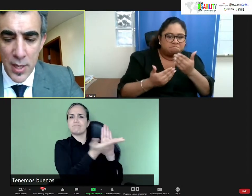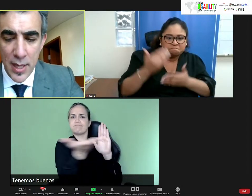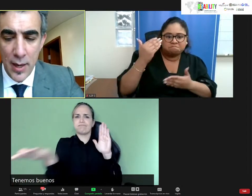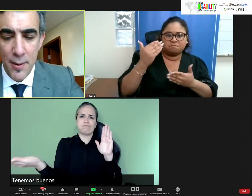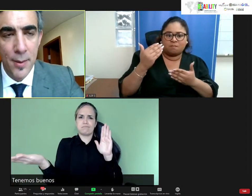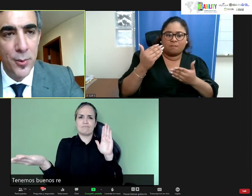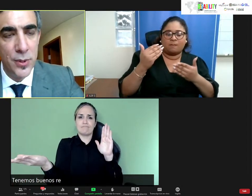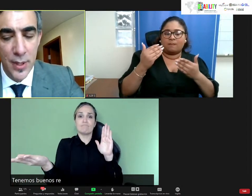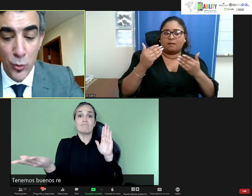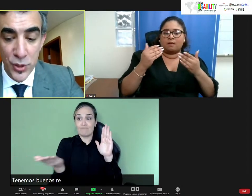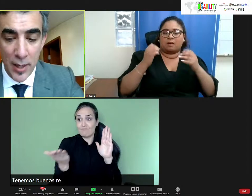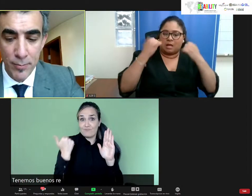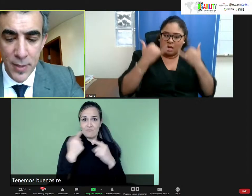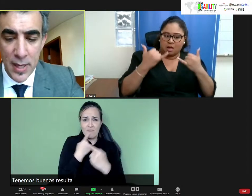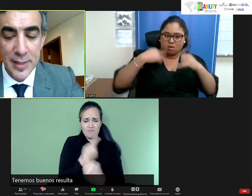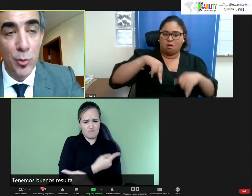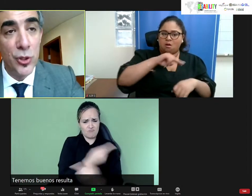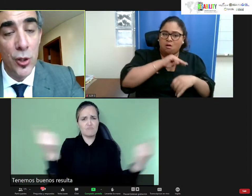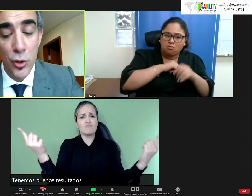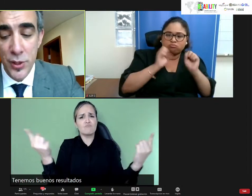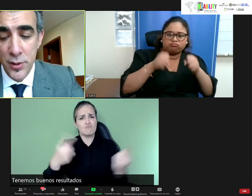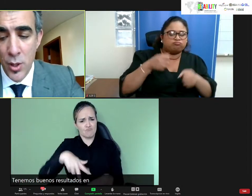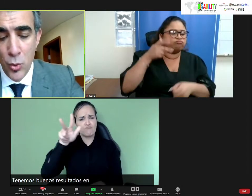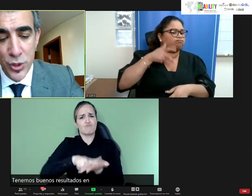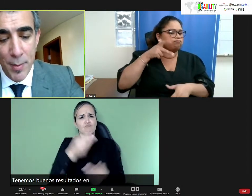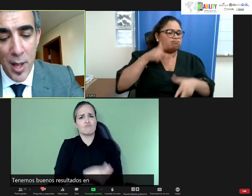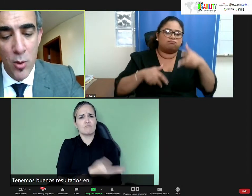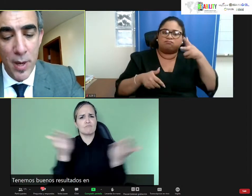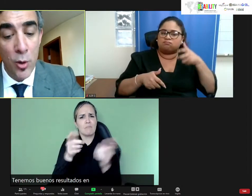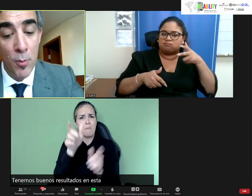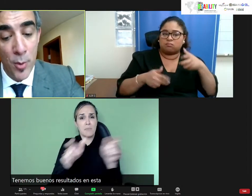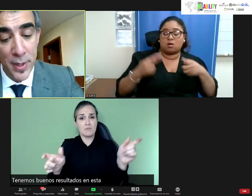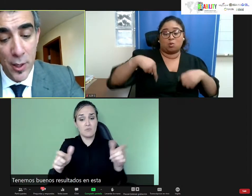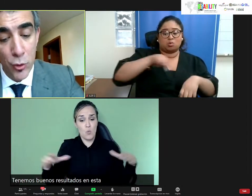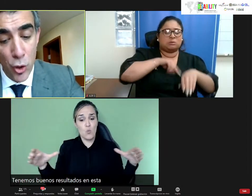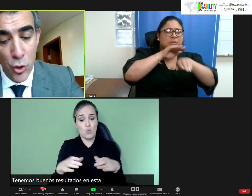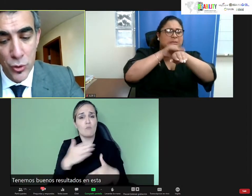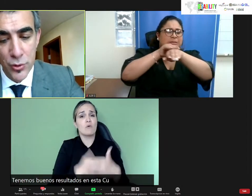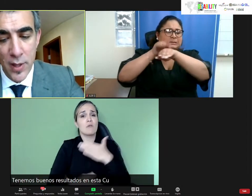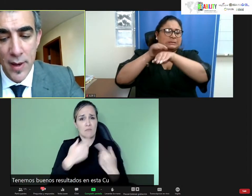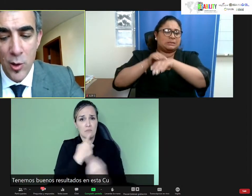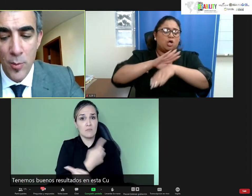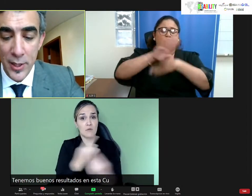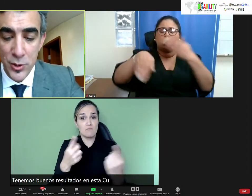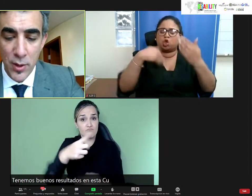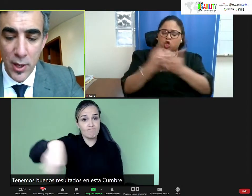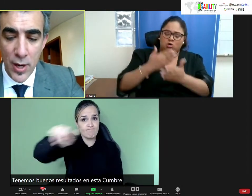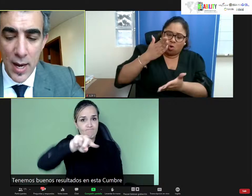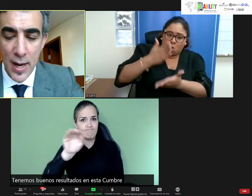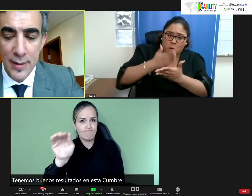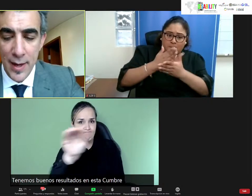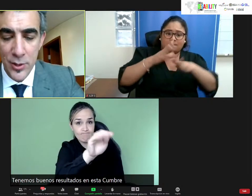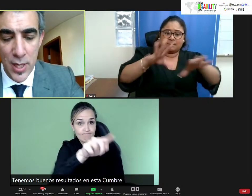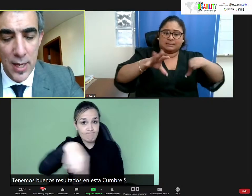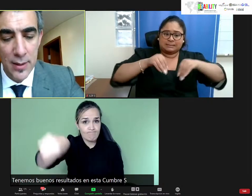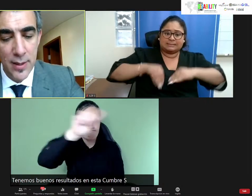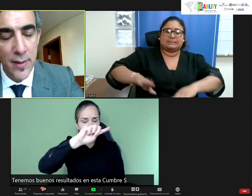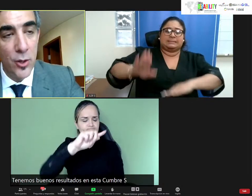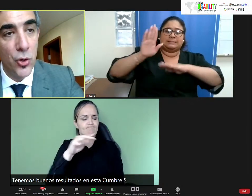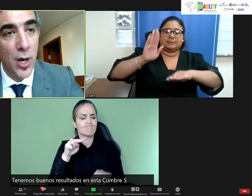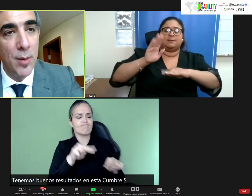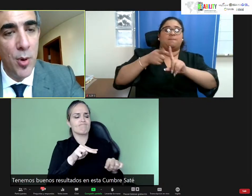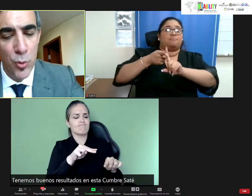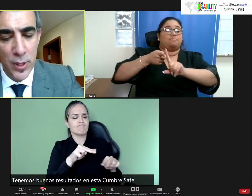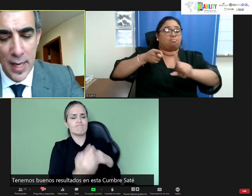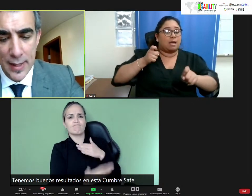declaration of the associative movement that we just heard so we make a call to have the commitment of